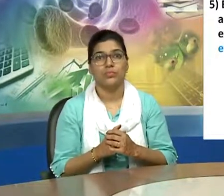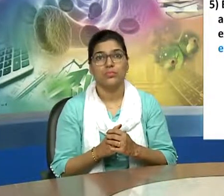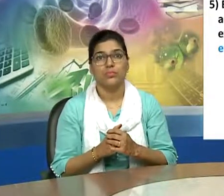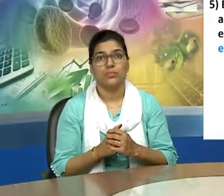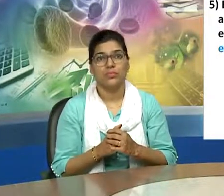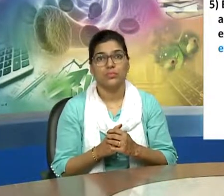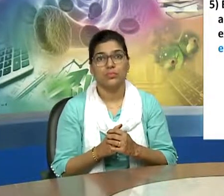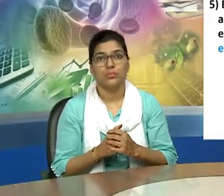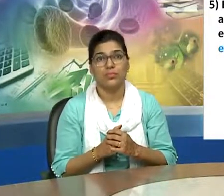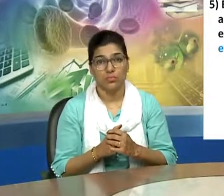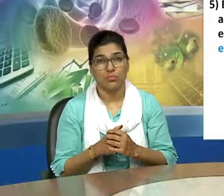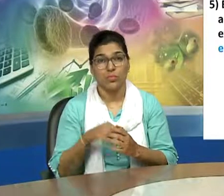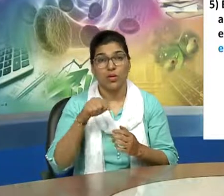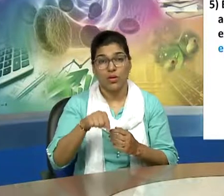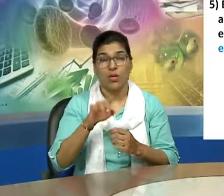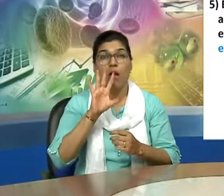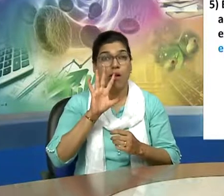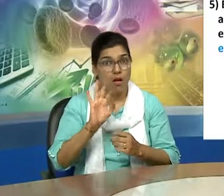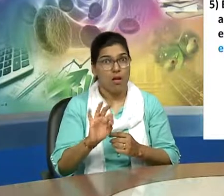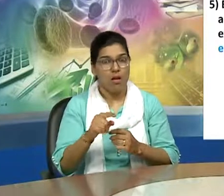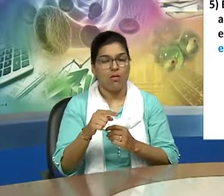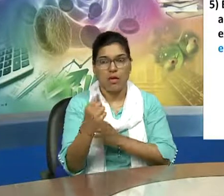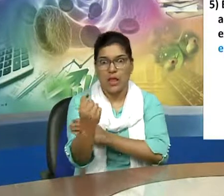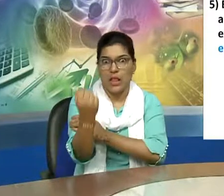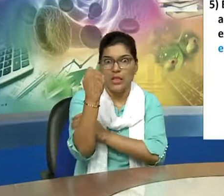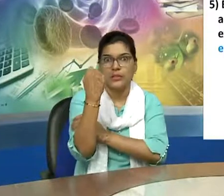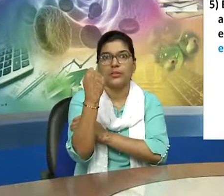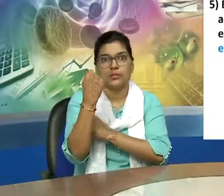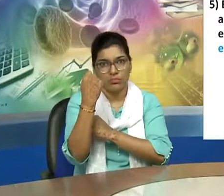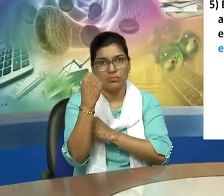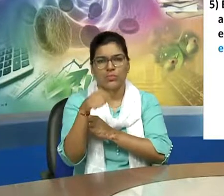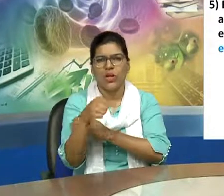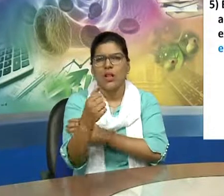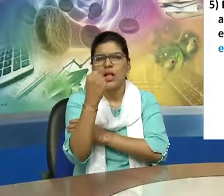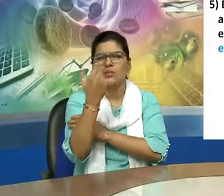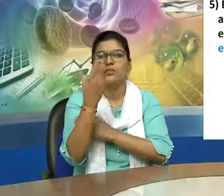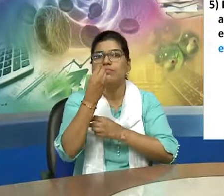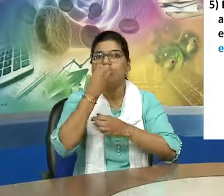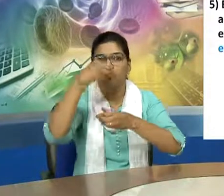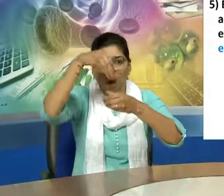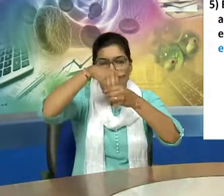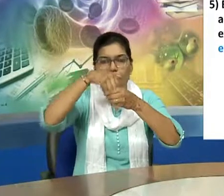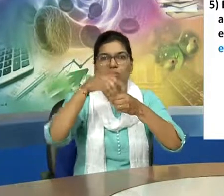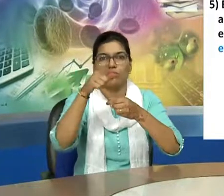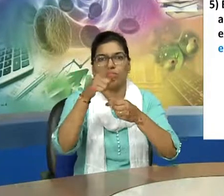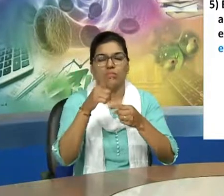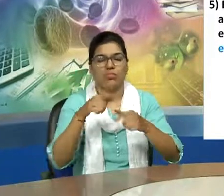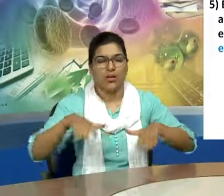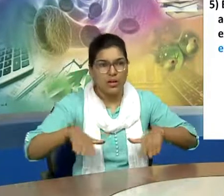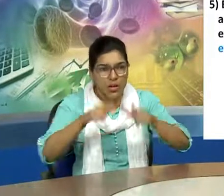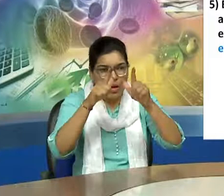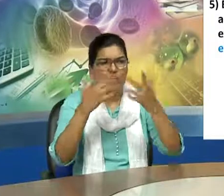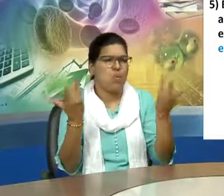This fifth point on the screen explains about the excessive